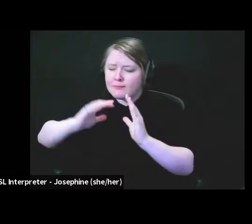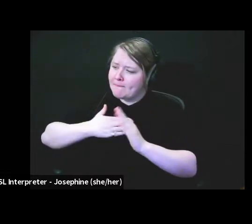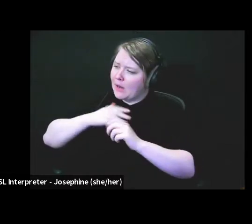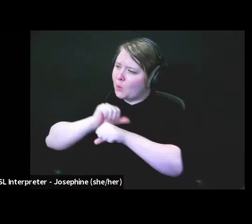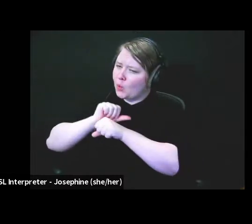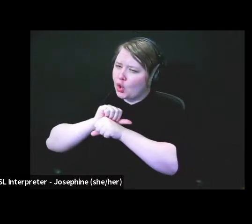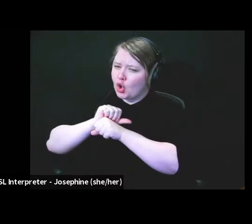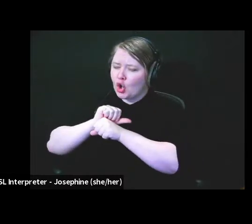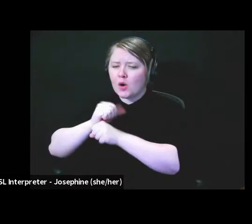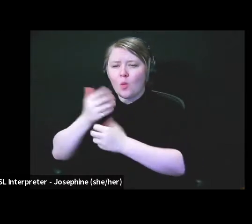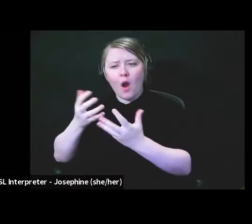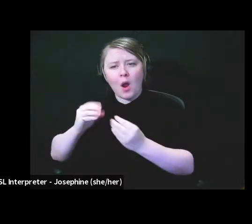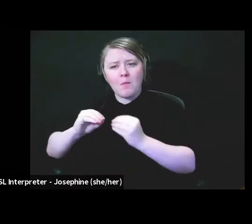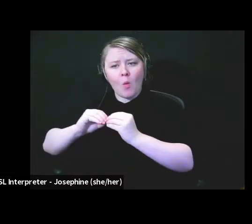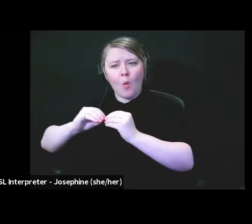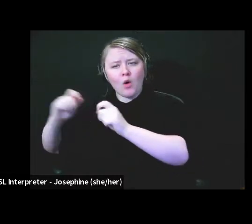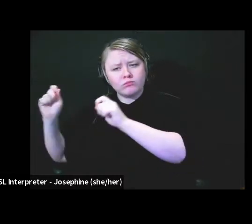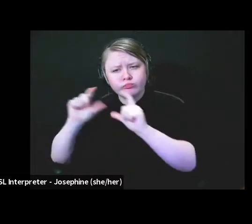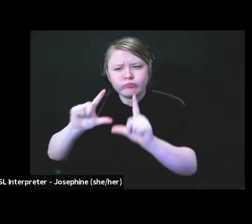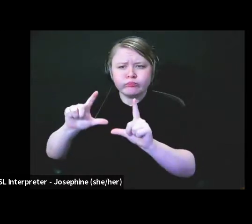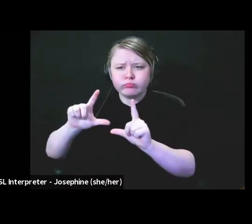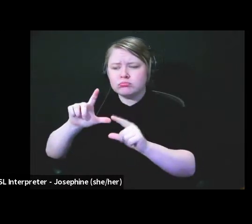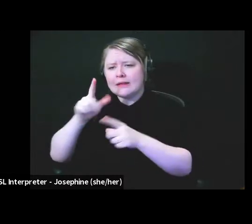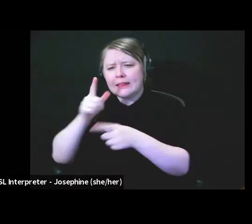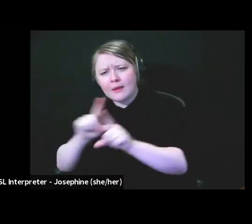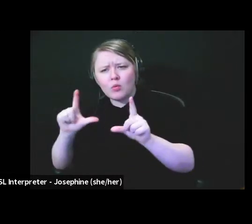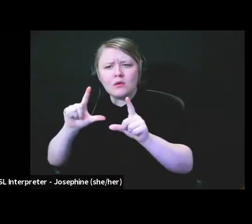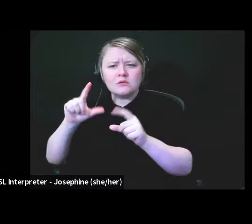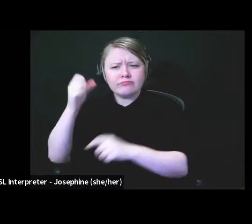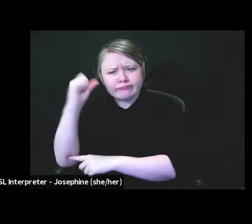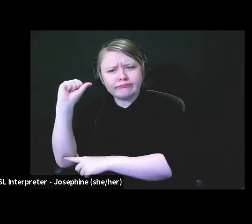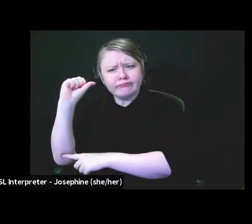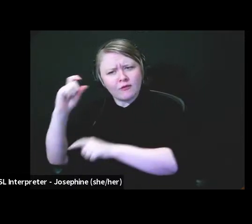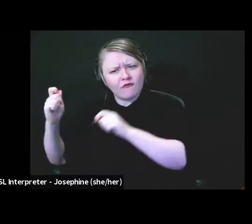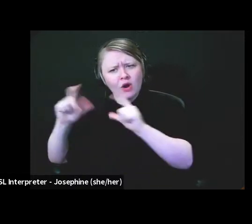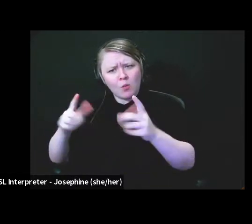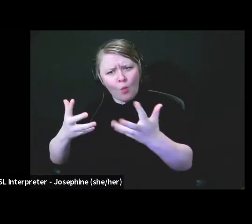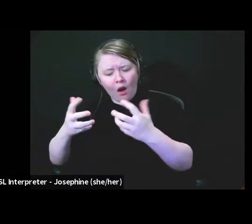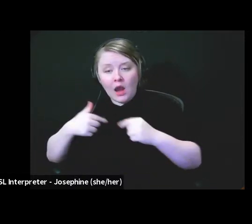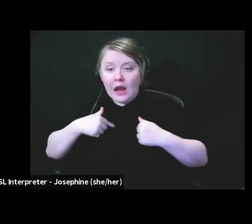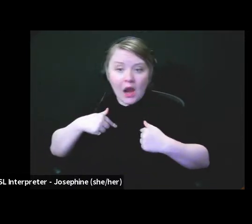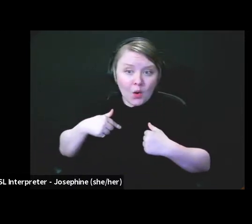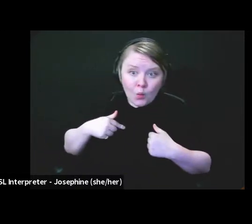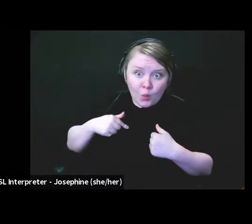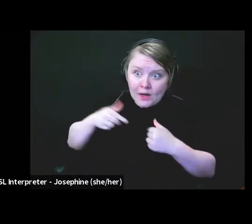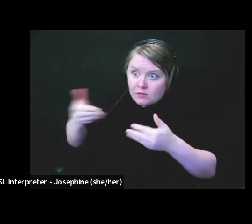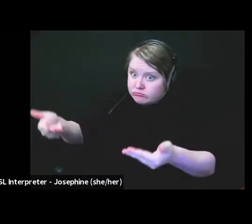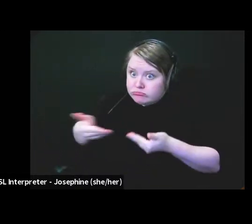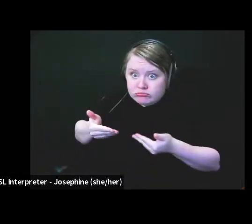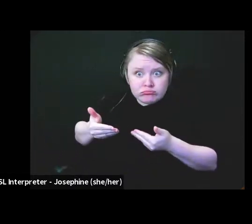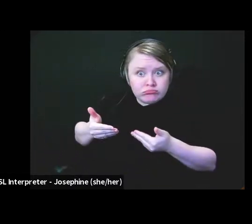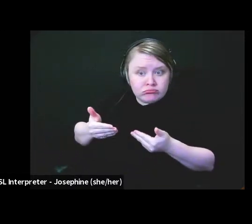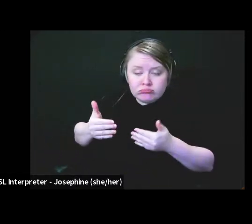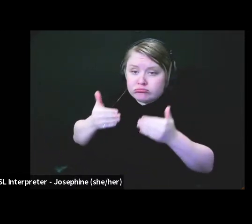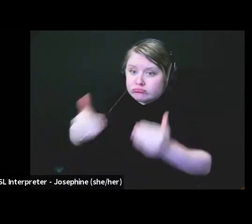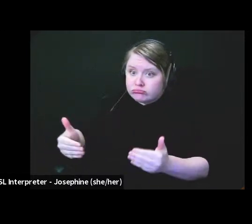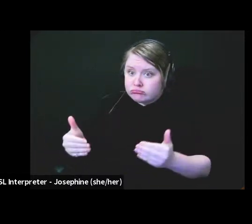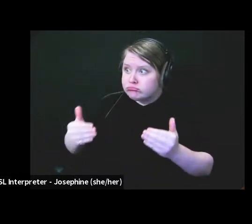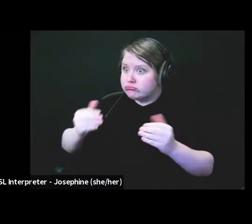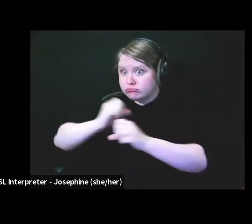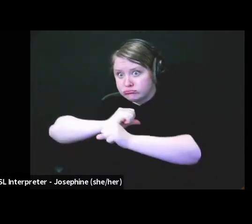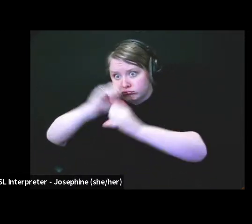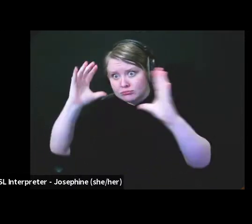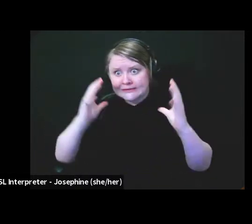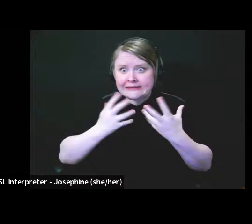more liberated and abolitionist framework are absolutely invited to think about healing justice and what that can offer